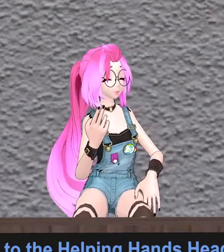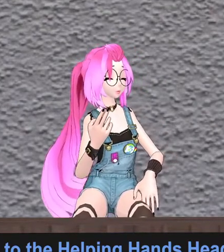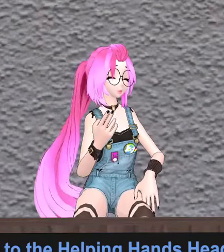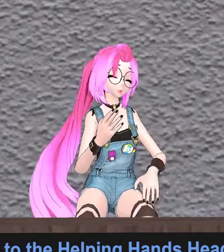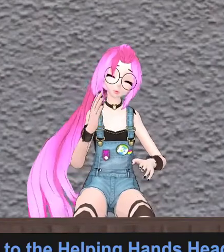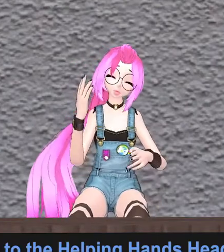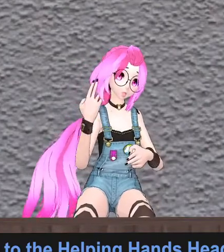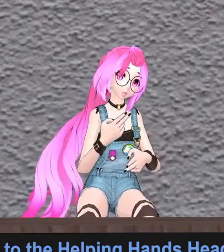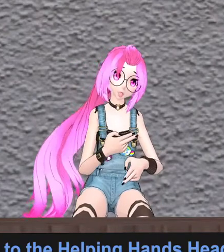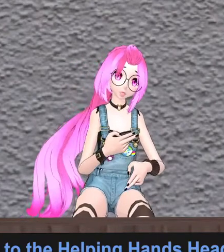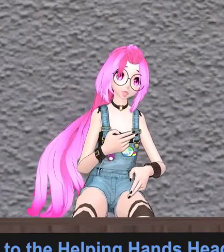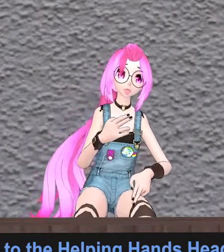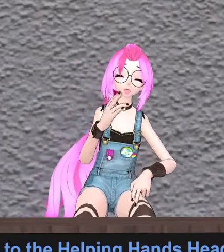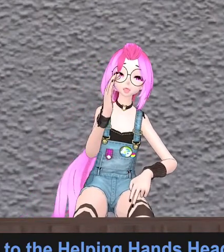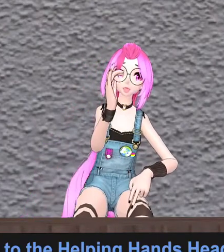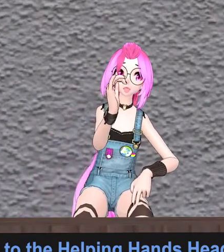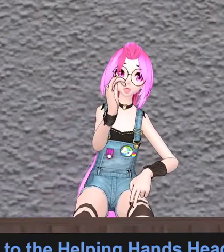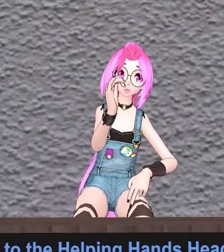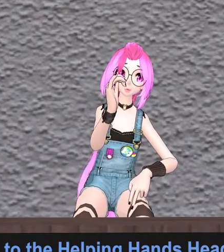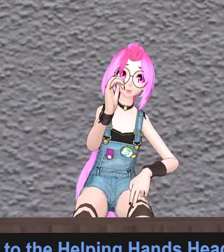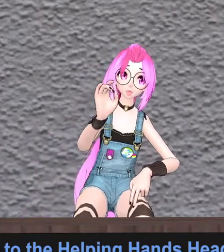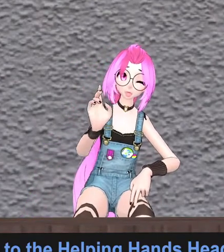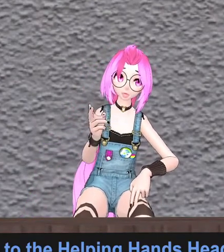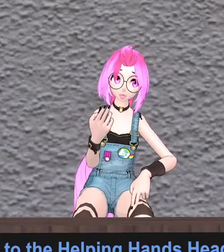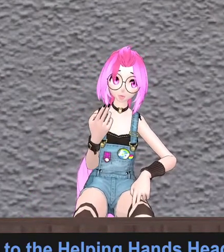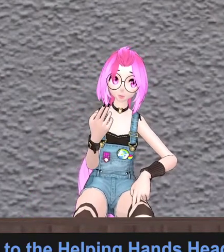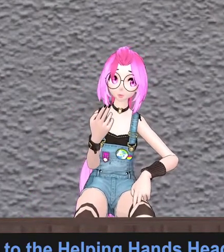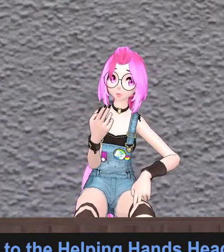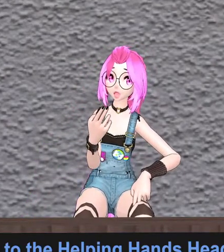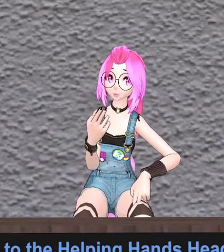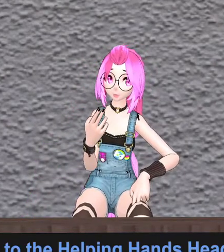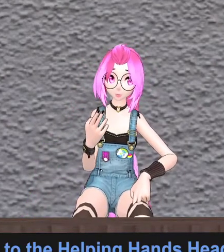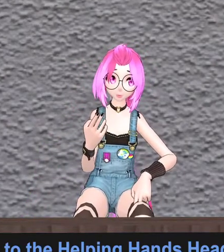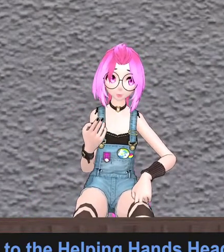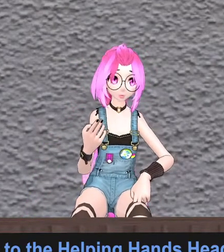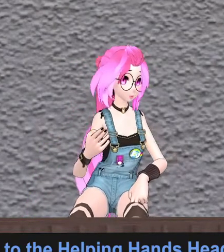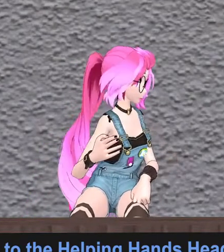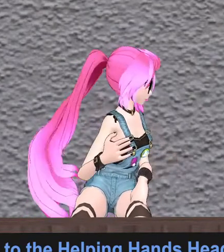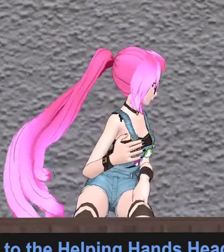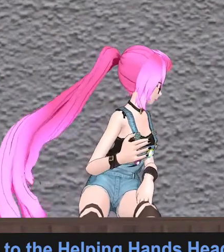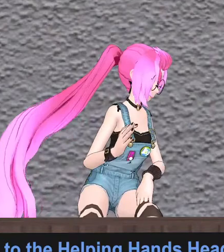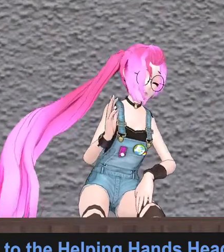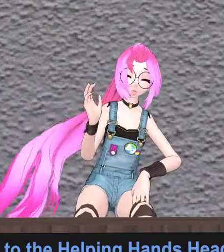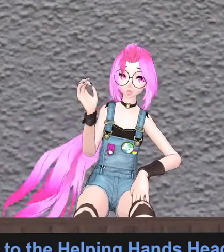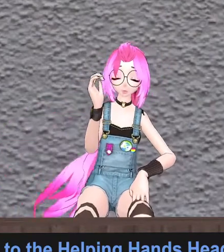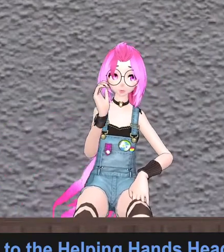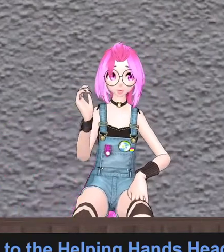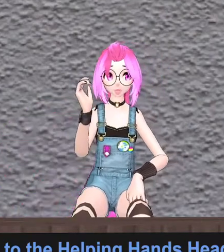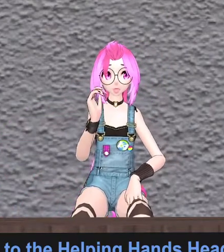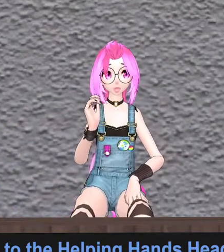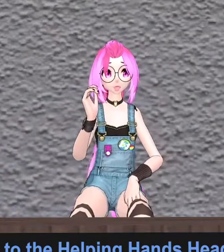Costa Rica. It's a little bit hard to do in VR, but it's C-R. Okay? So